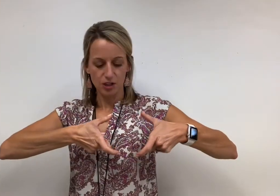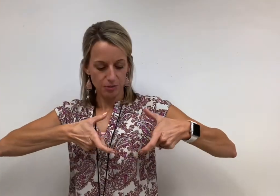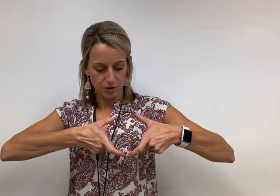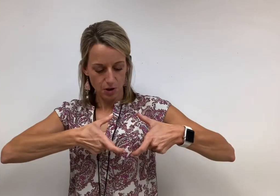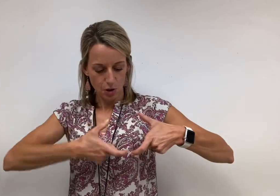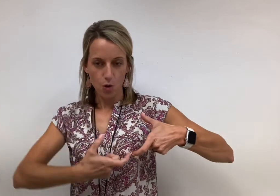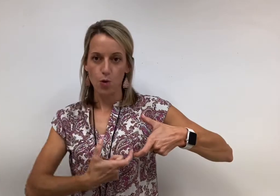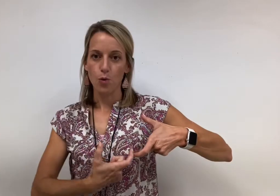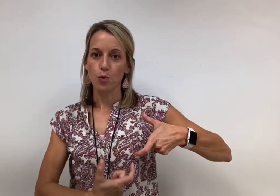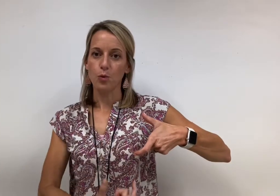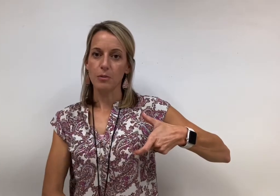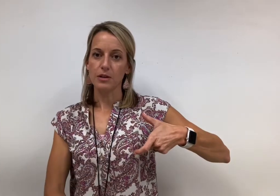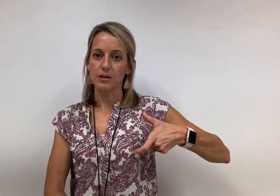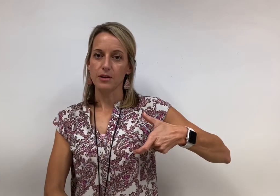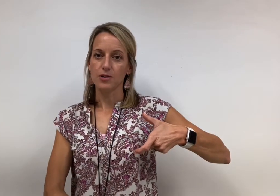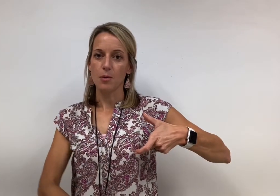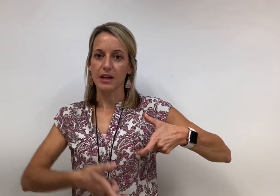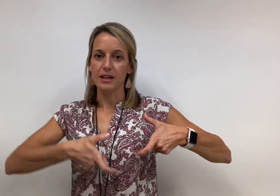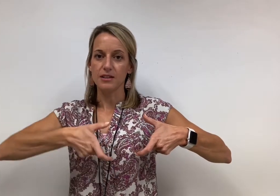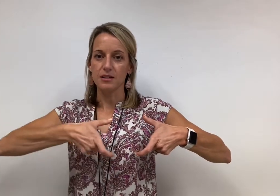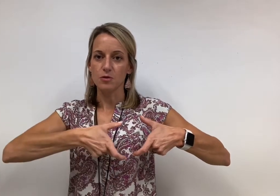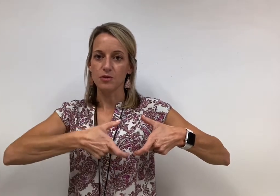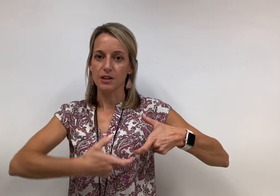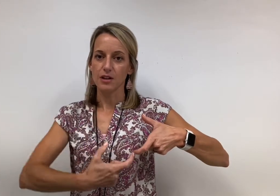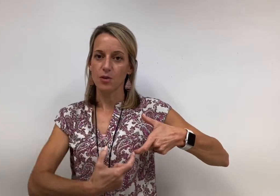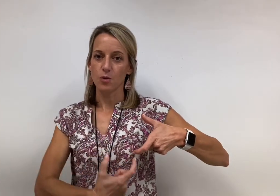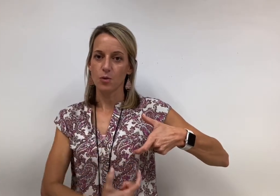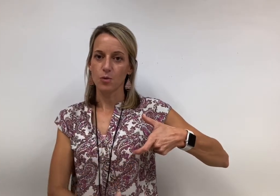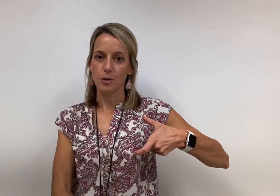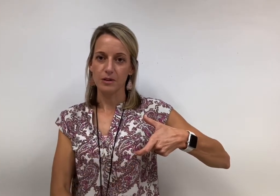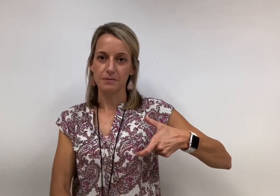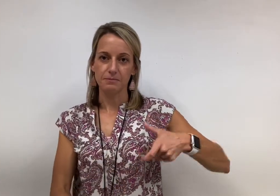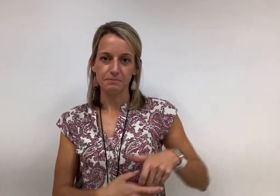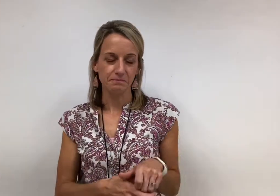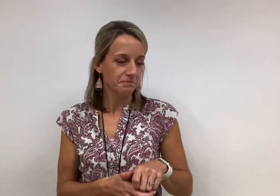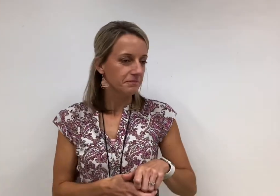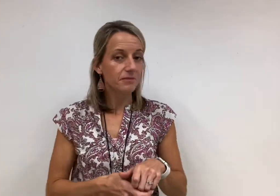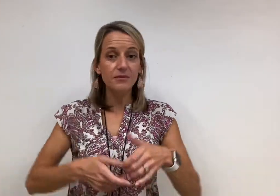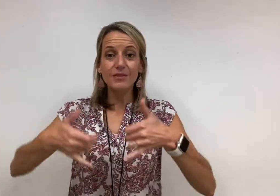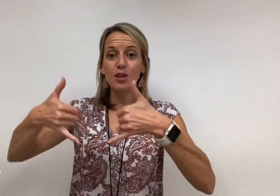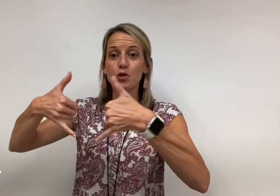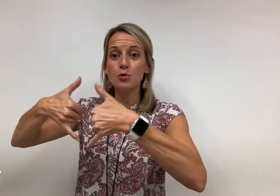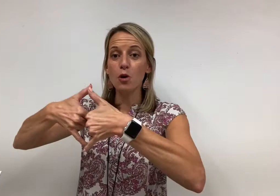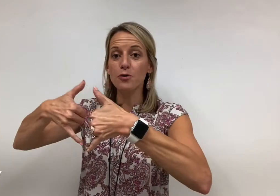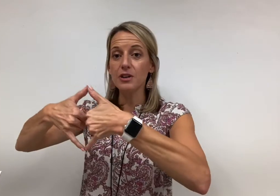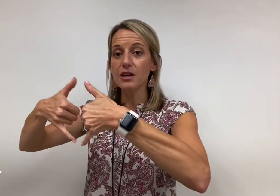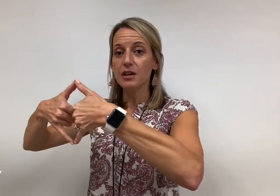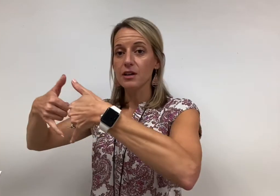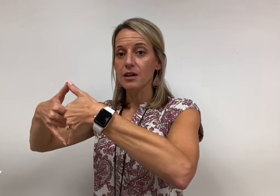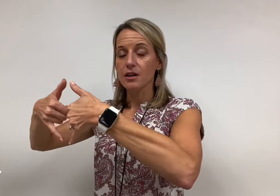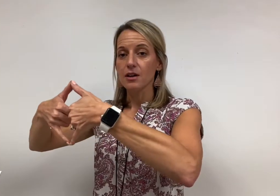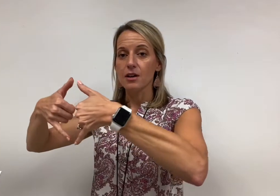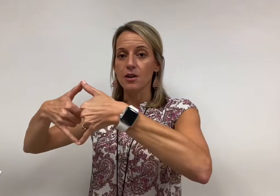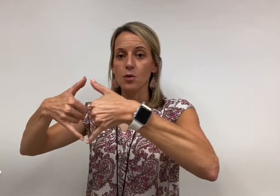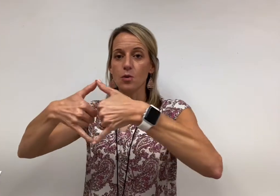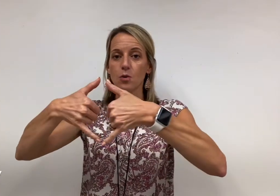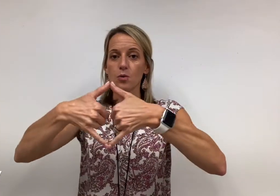shapes ribbon. Dominant hand is the moving ribbon. A trophy would